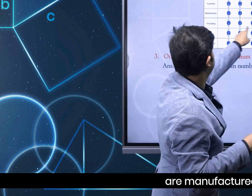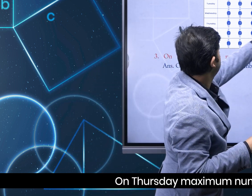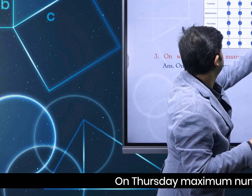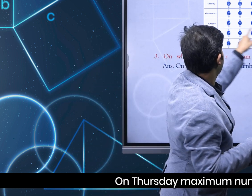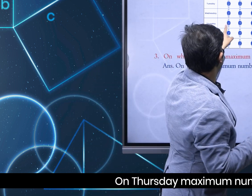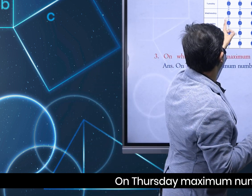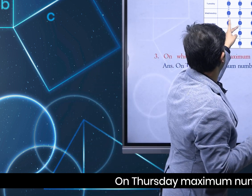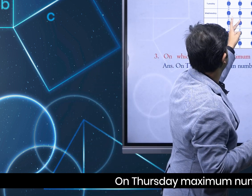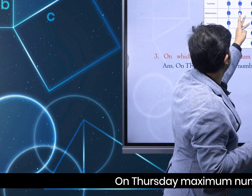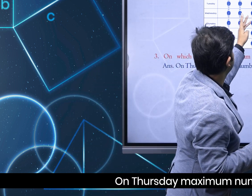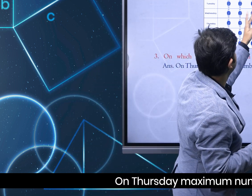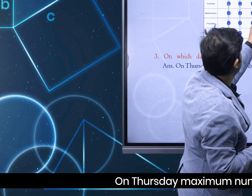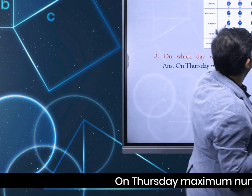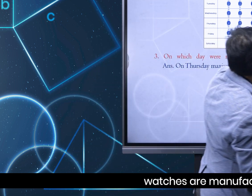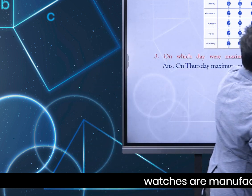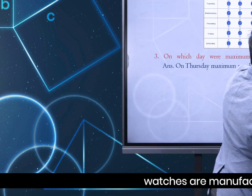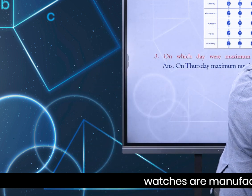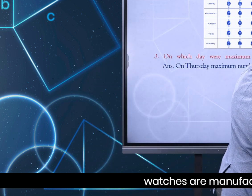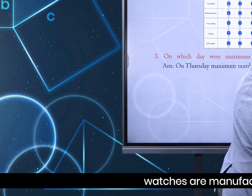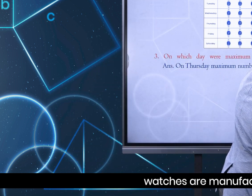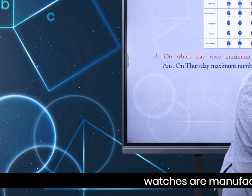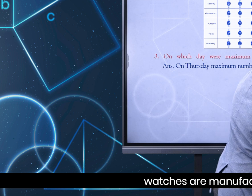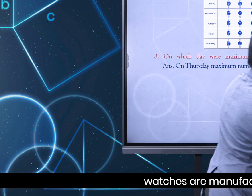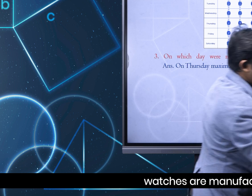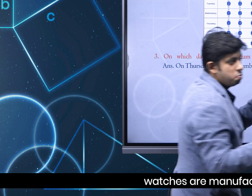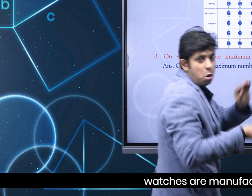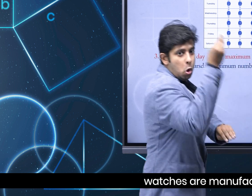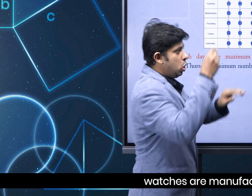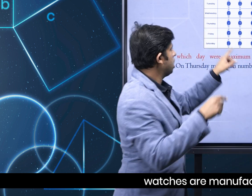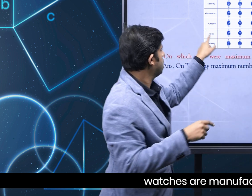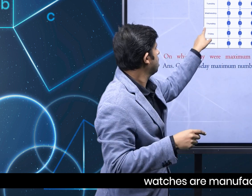On Thursday, maximum number of wristwatches are manufactured.